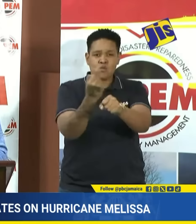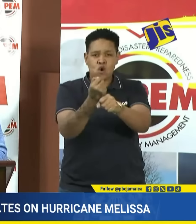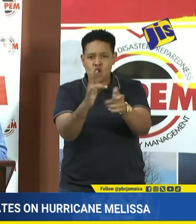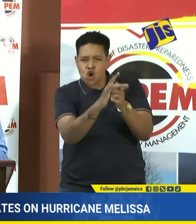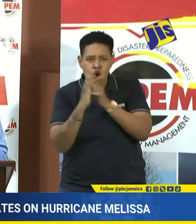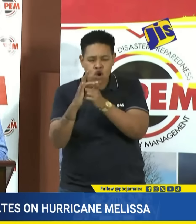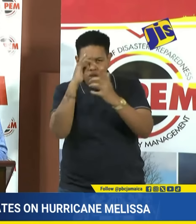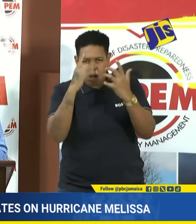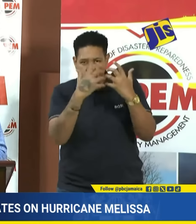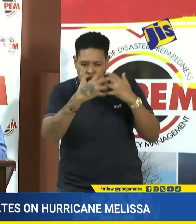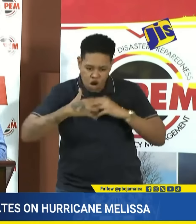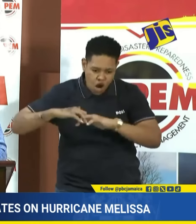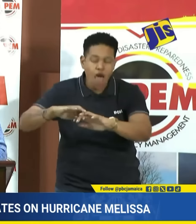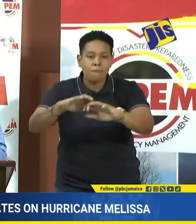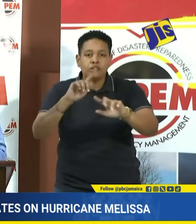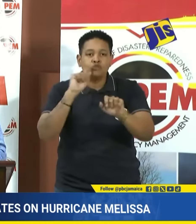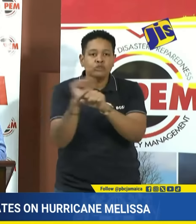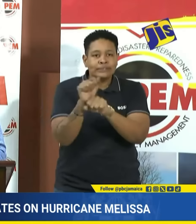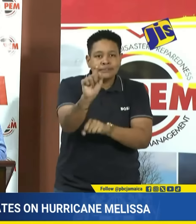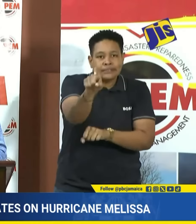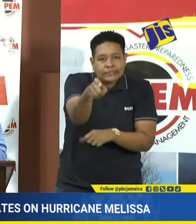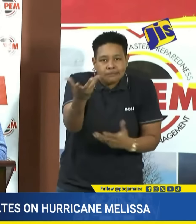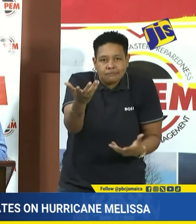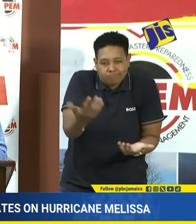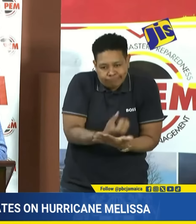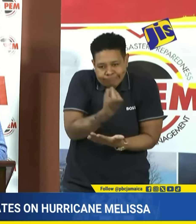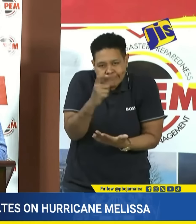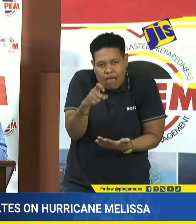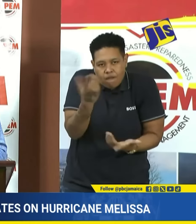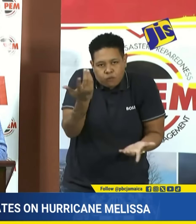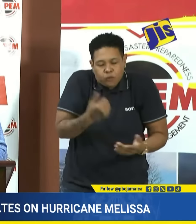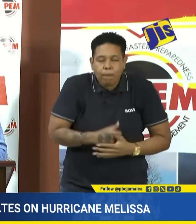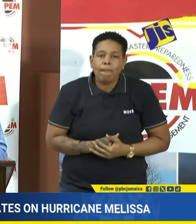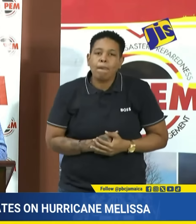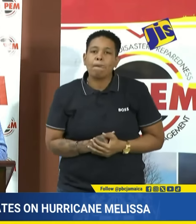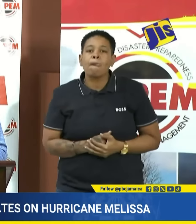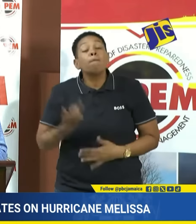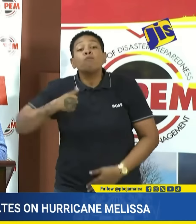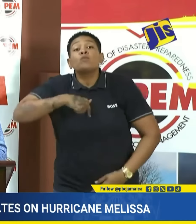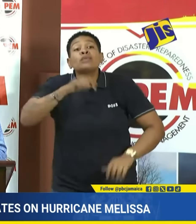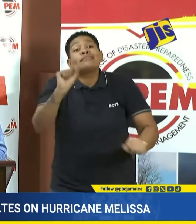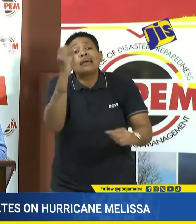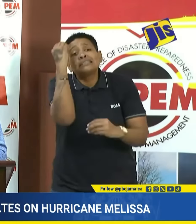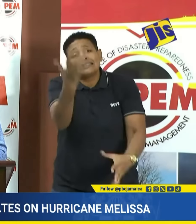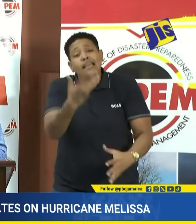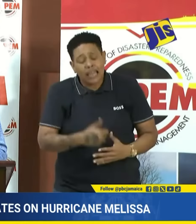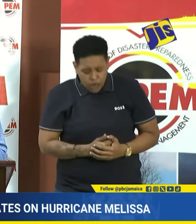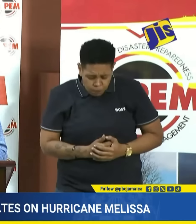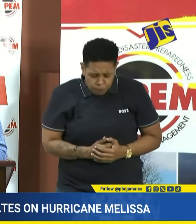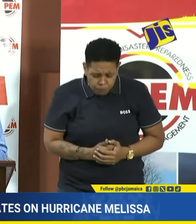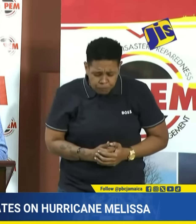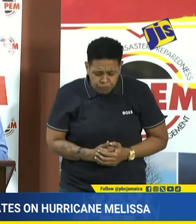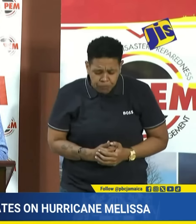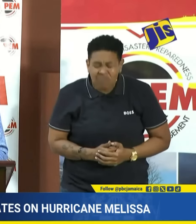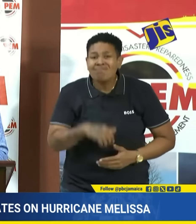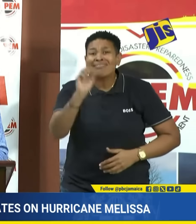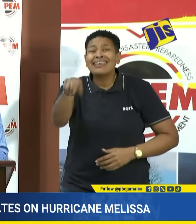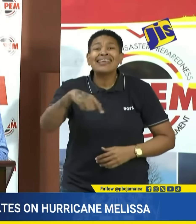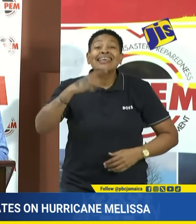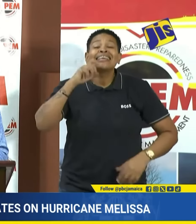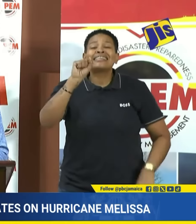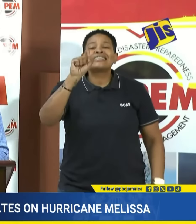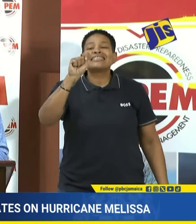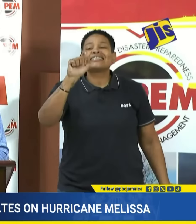coordination and collaboration that is going to be required. We can say that